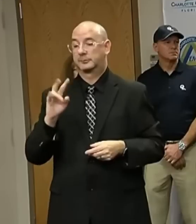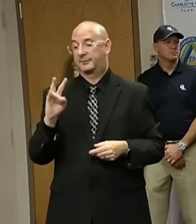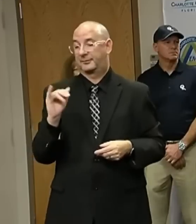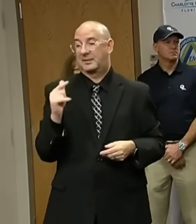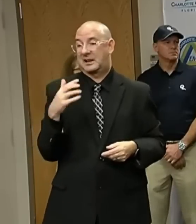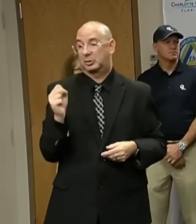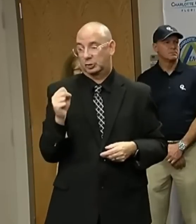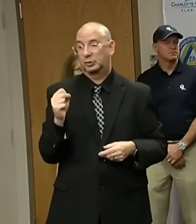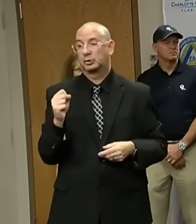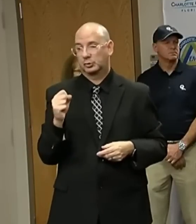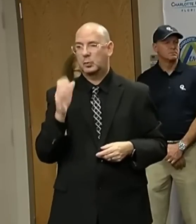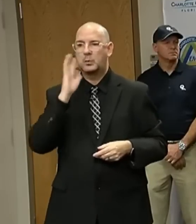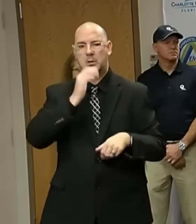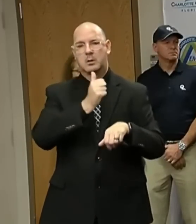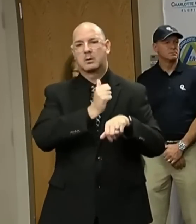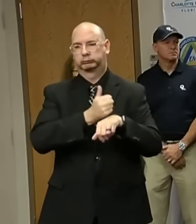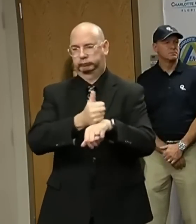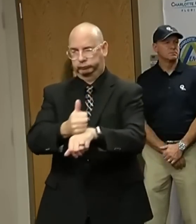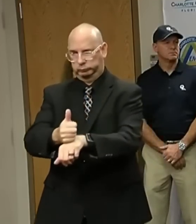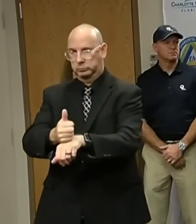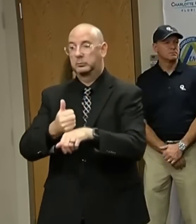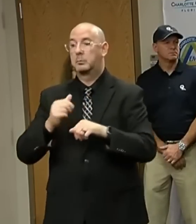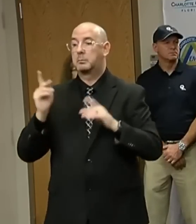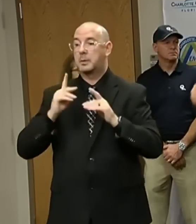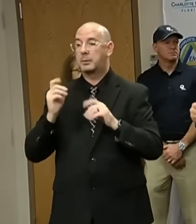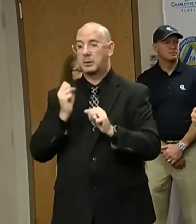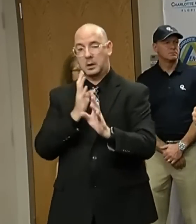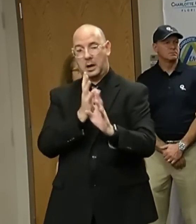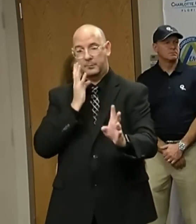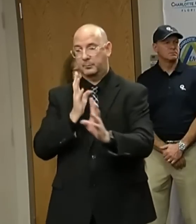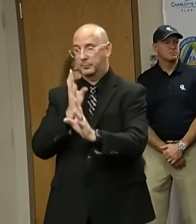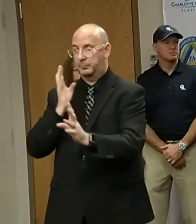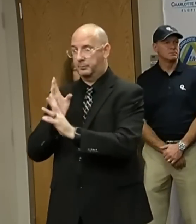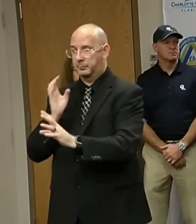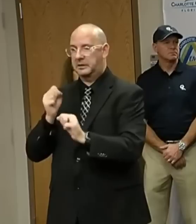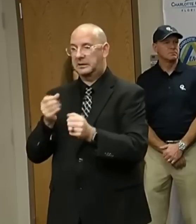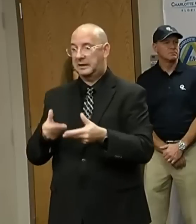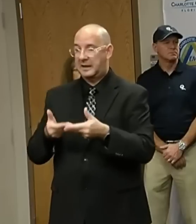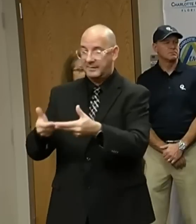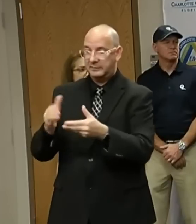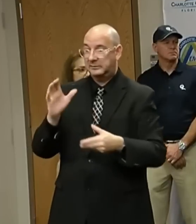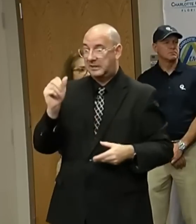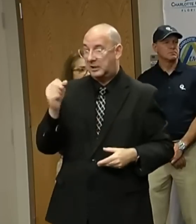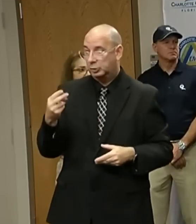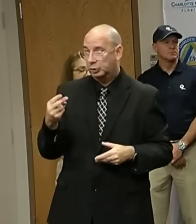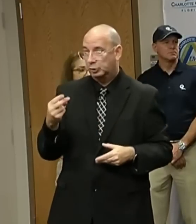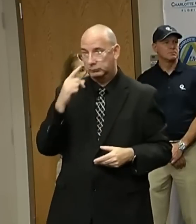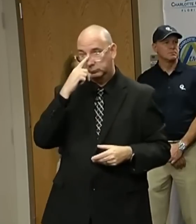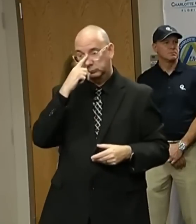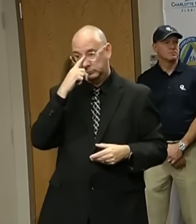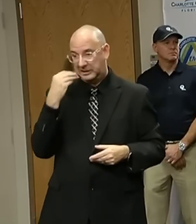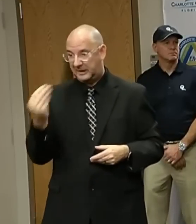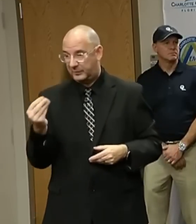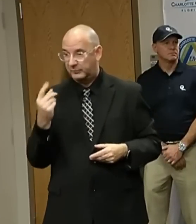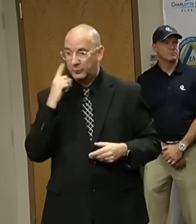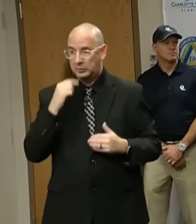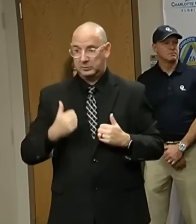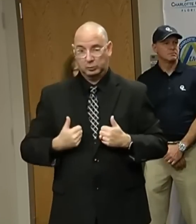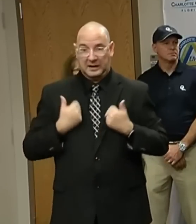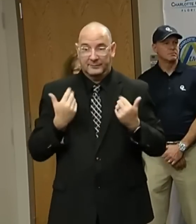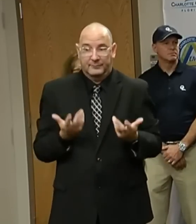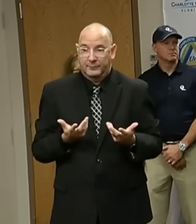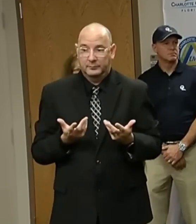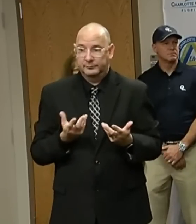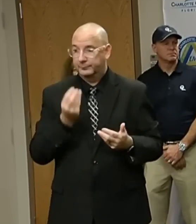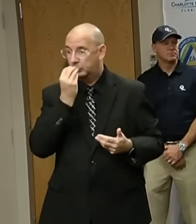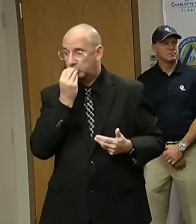that will be living expense money. This will be the dollars just to help people go find a place to live, sustenance dollars. Then you'll be signed up where adjusters